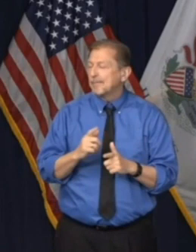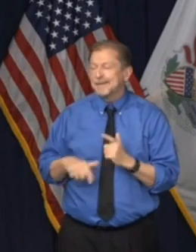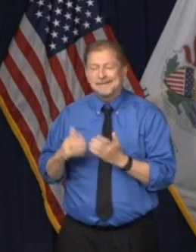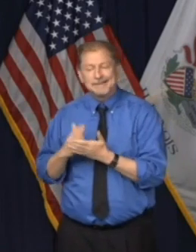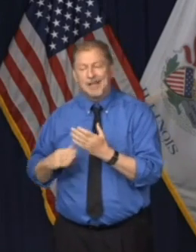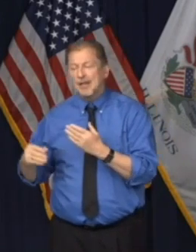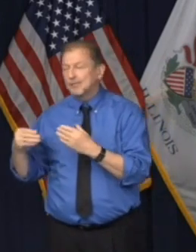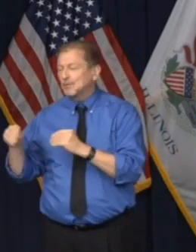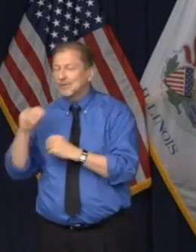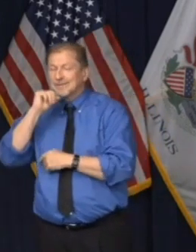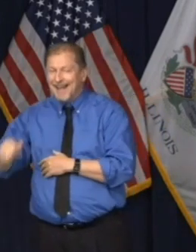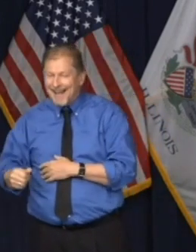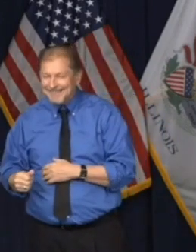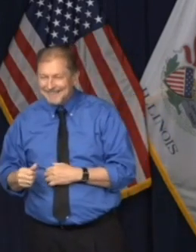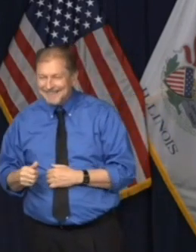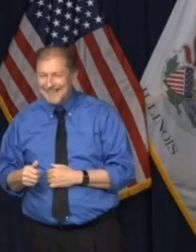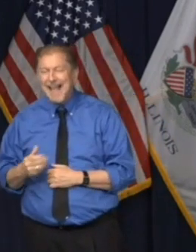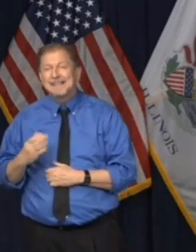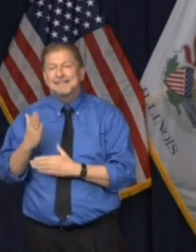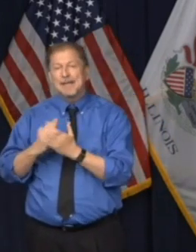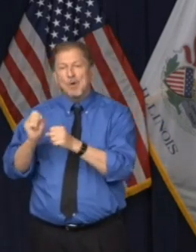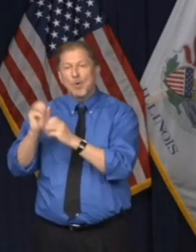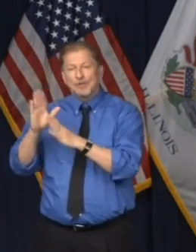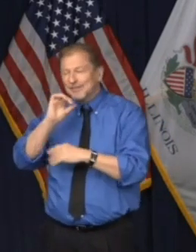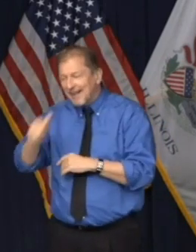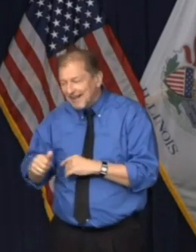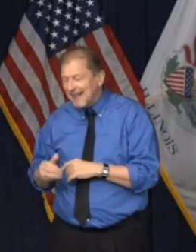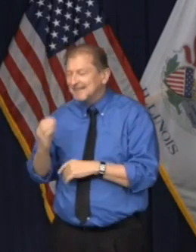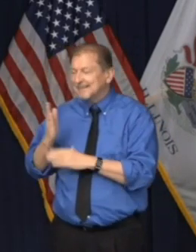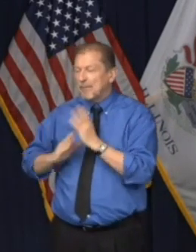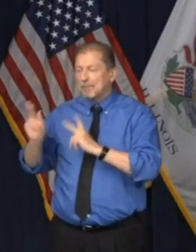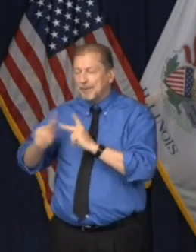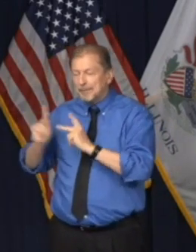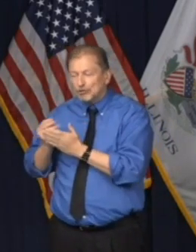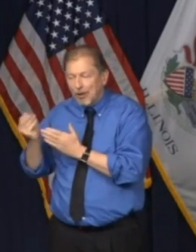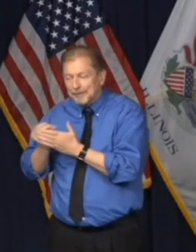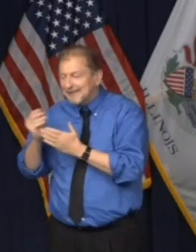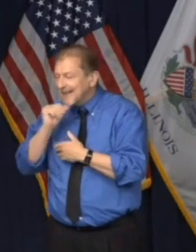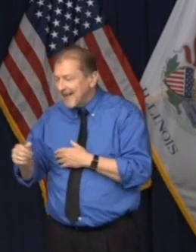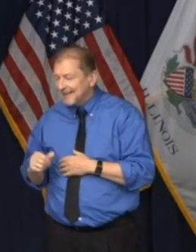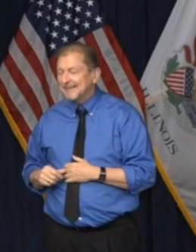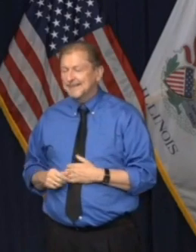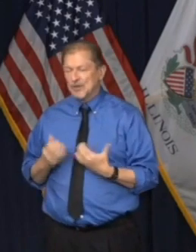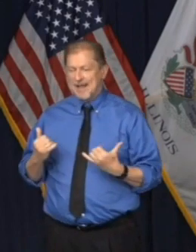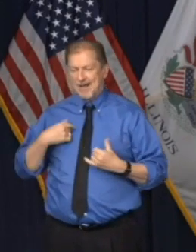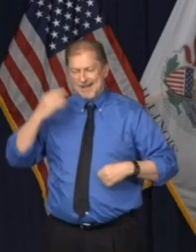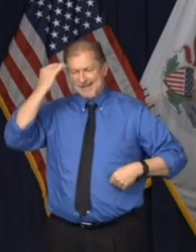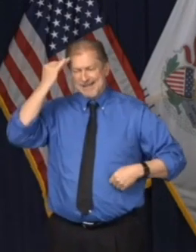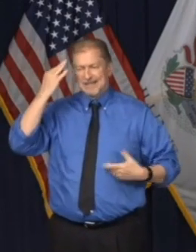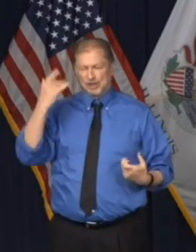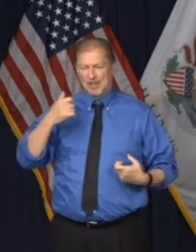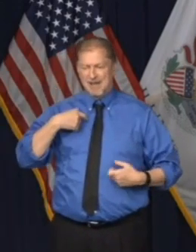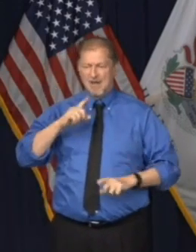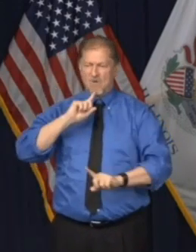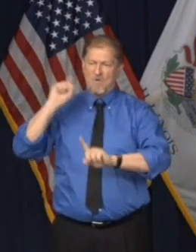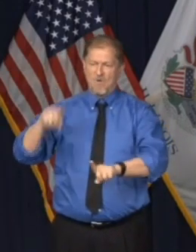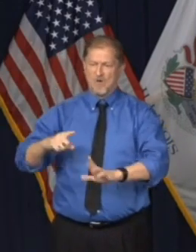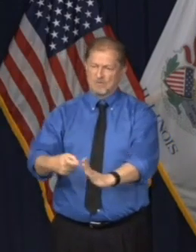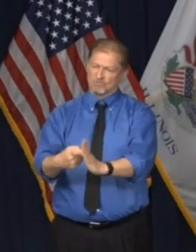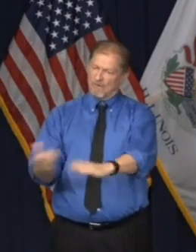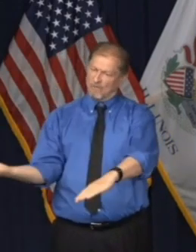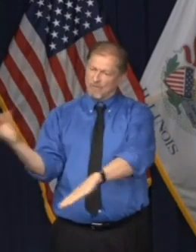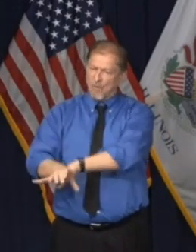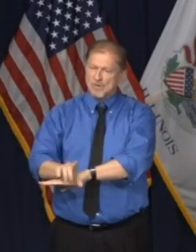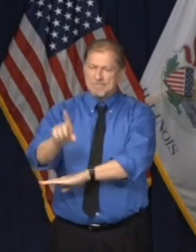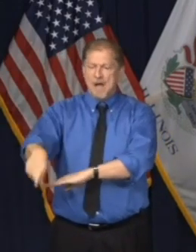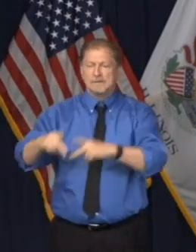me to think hard about whether we should require people to wear masks when they go to public places like that. Because